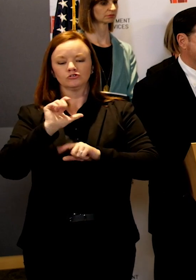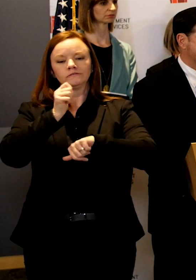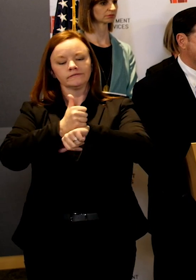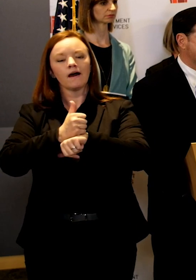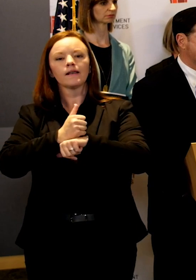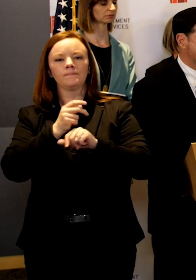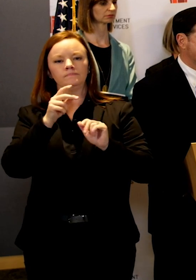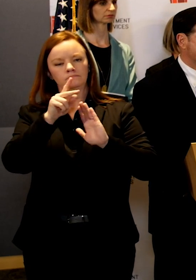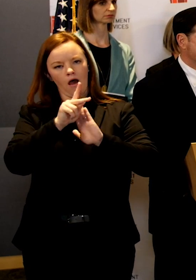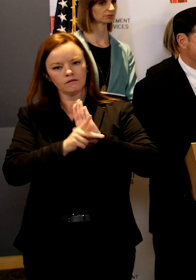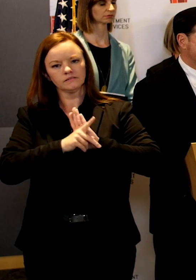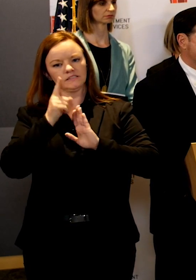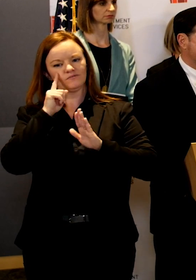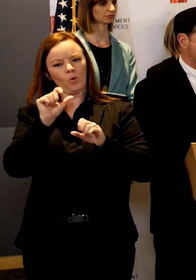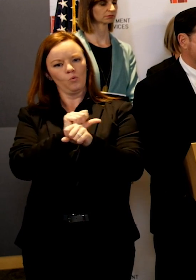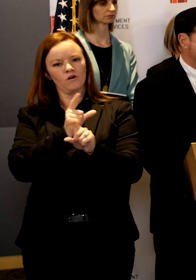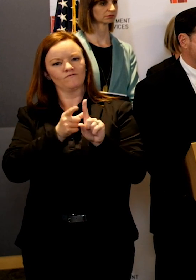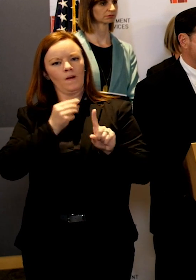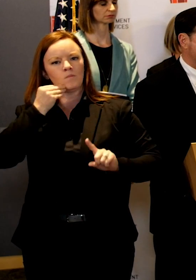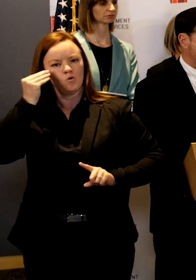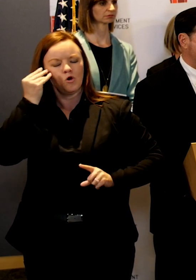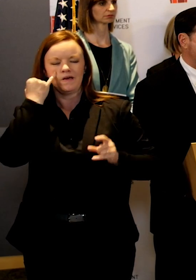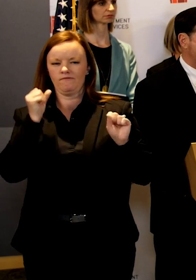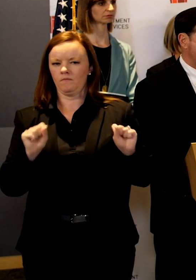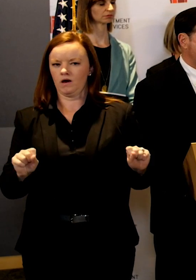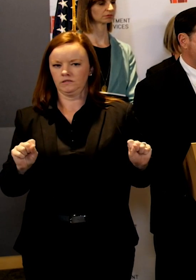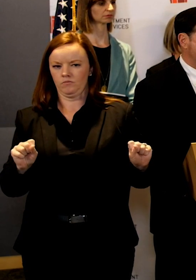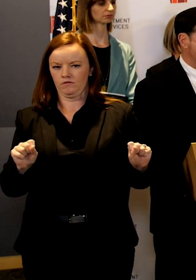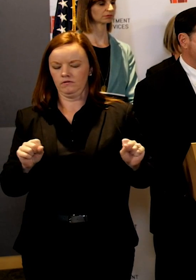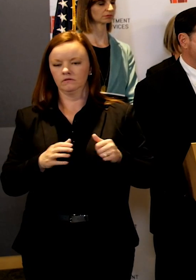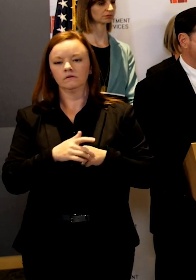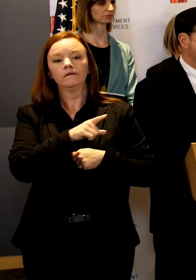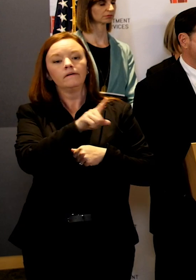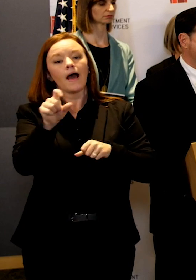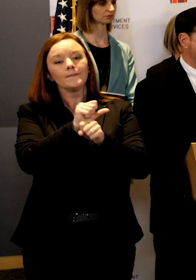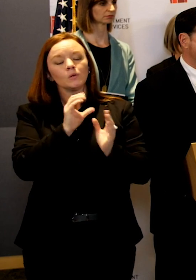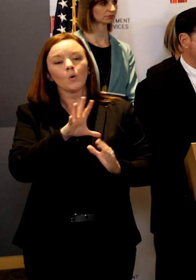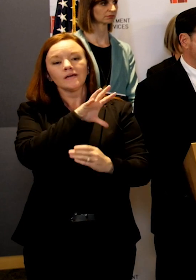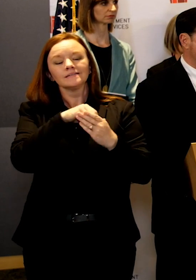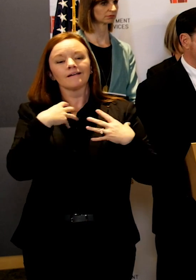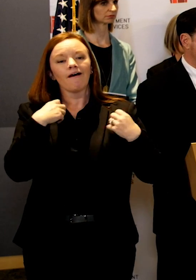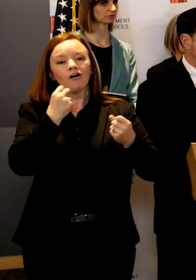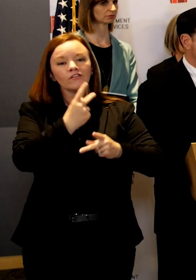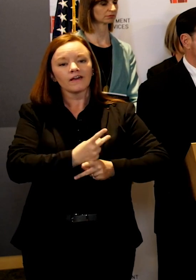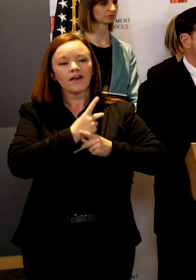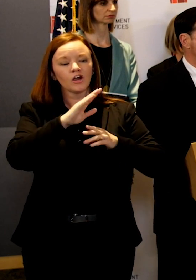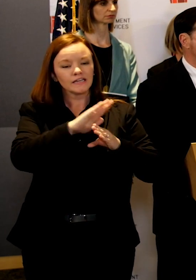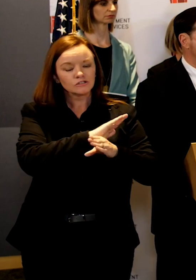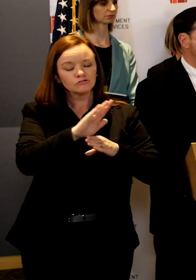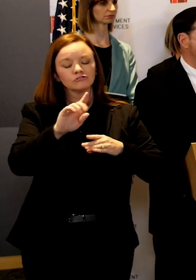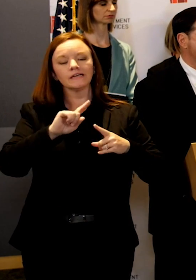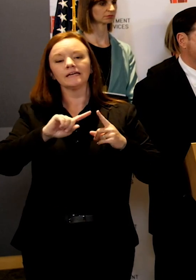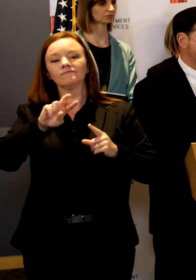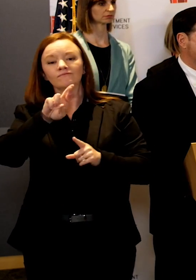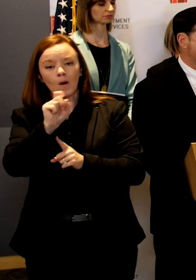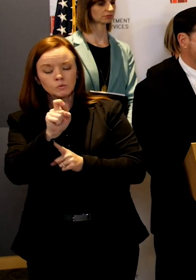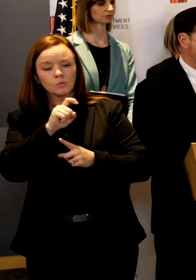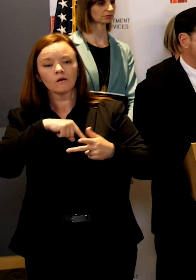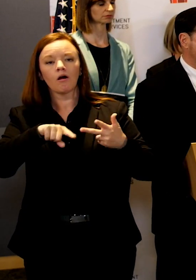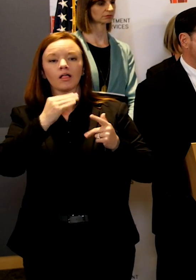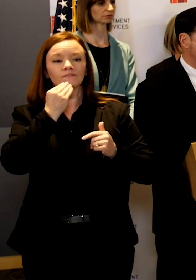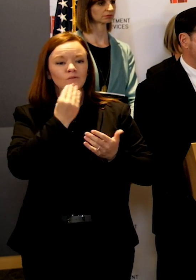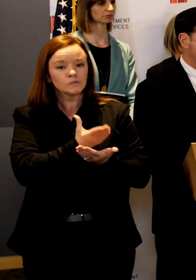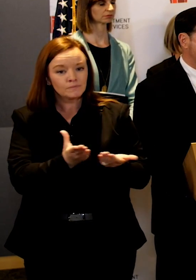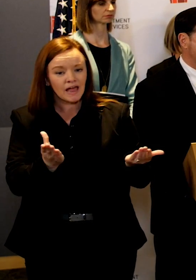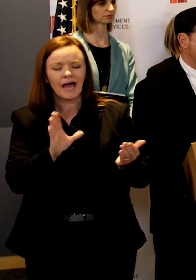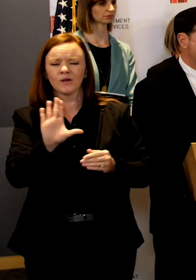home when possible. For those workers in our healthcare industry and pharmaceutical and food supply, your continued service